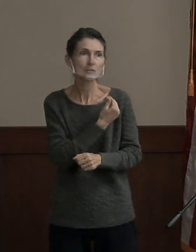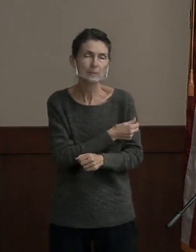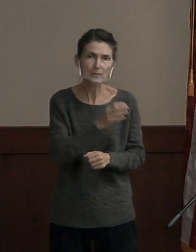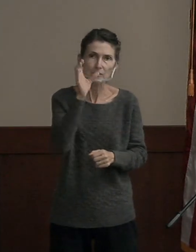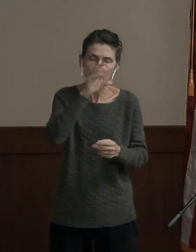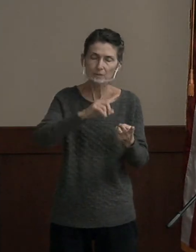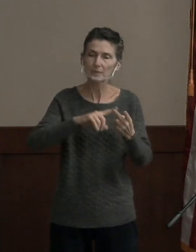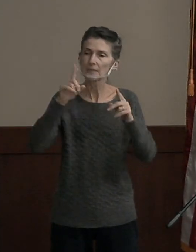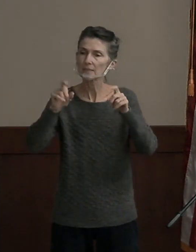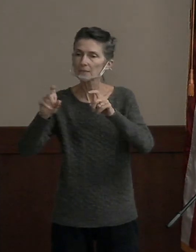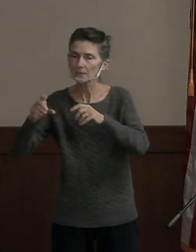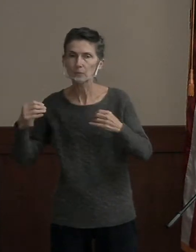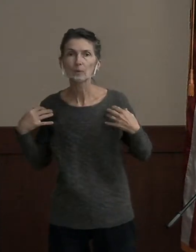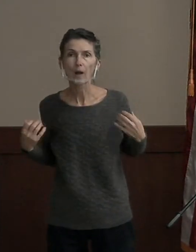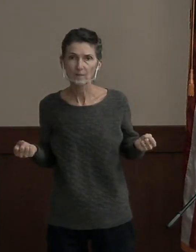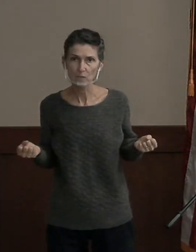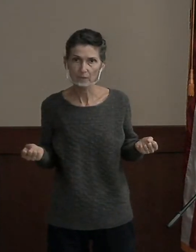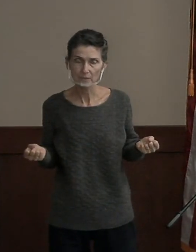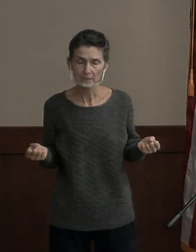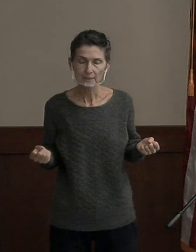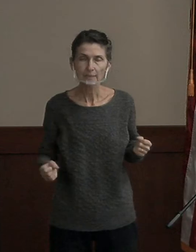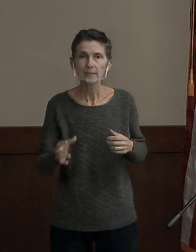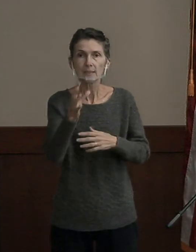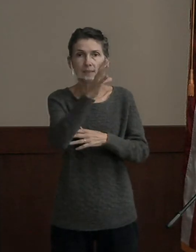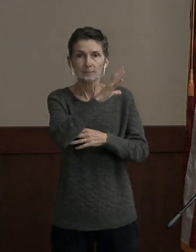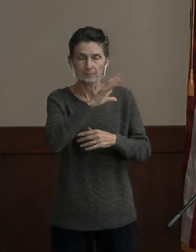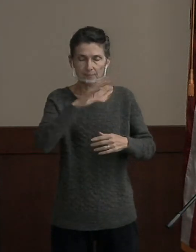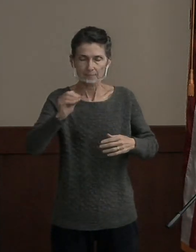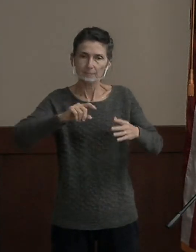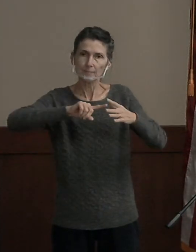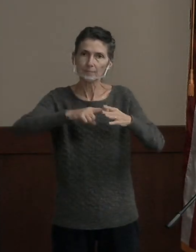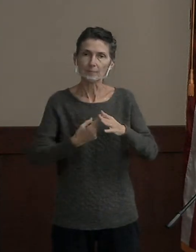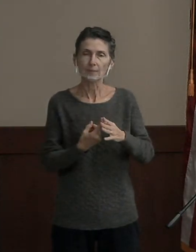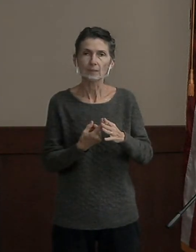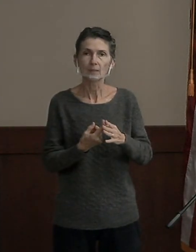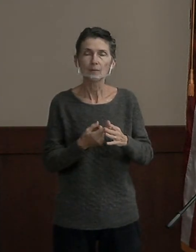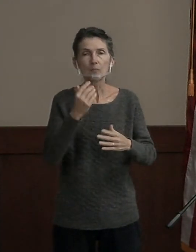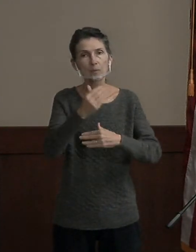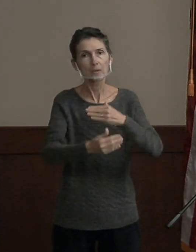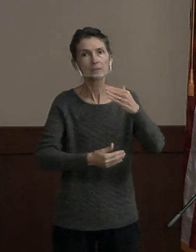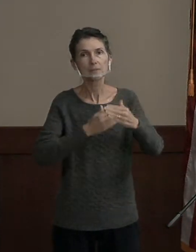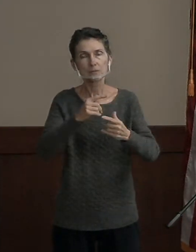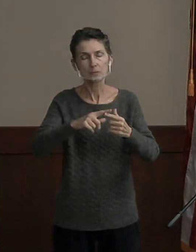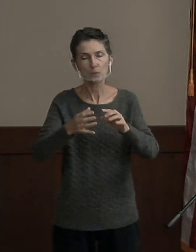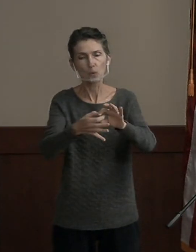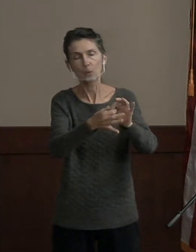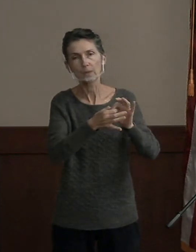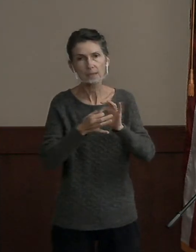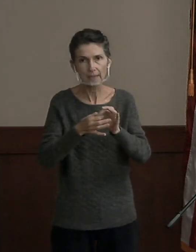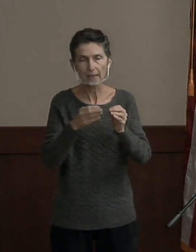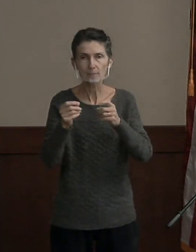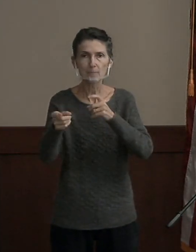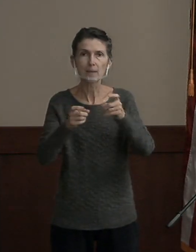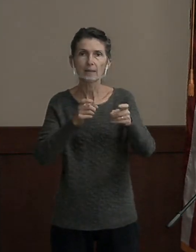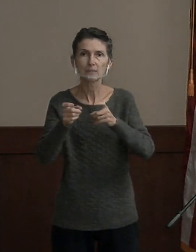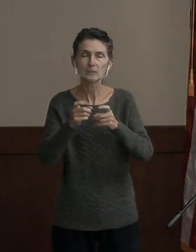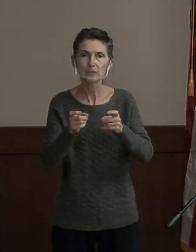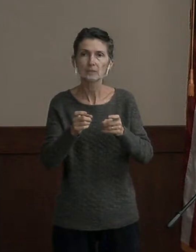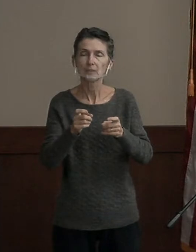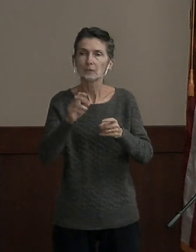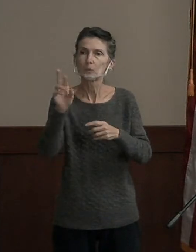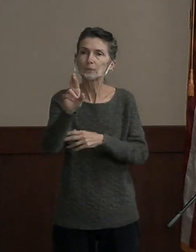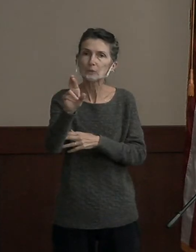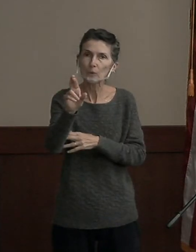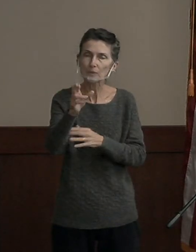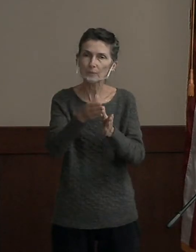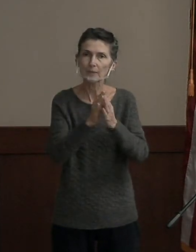surge, testing, and recovery, and implementing a process to coordinate and manage resource requests, such